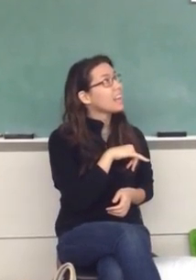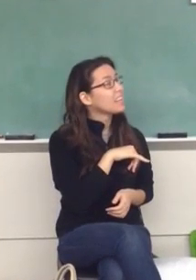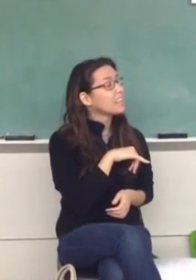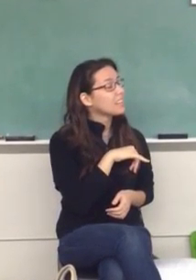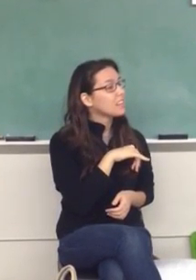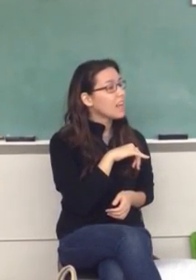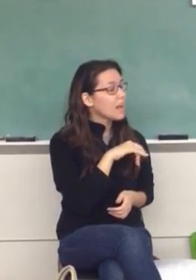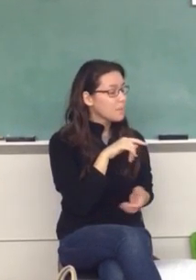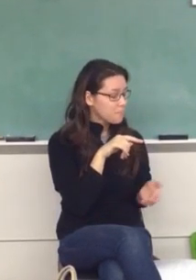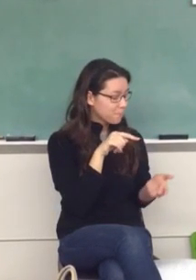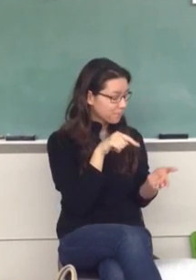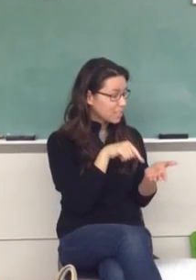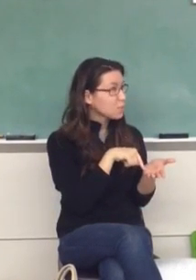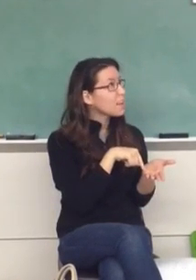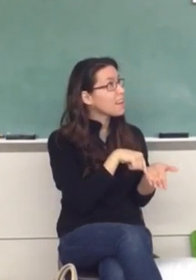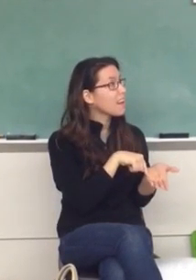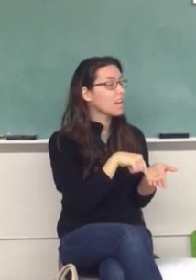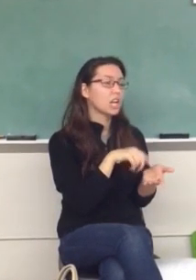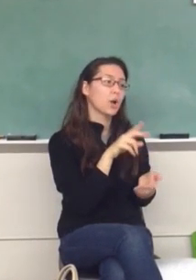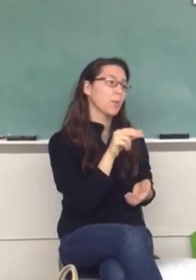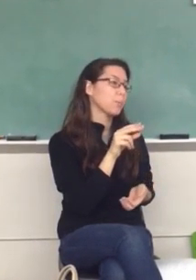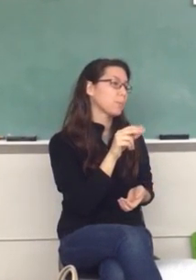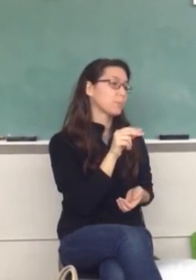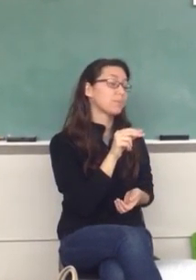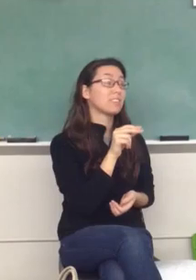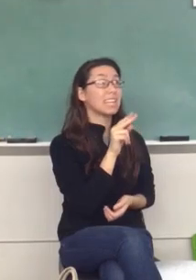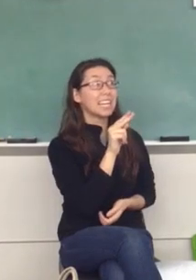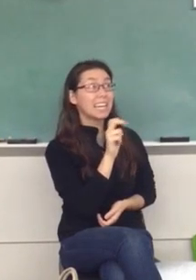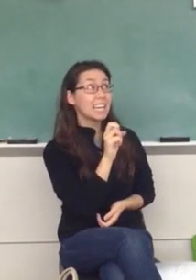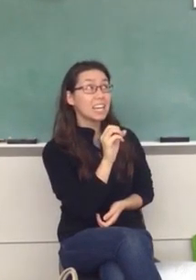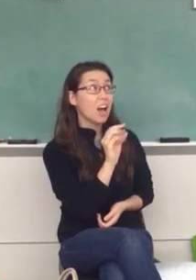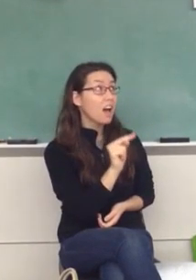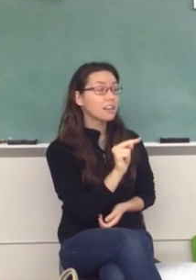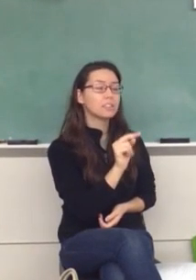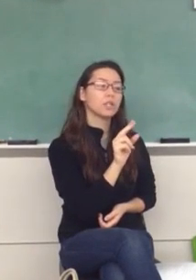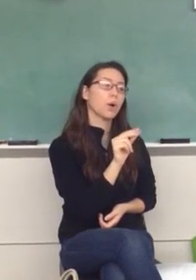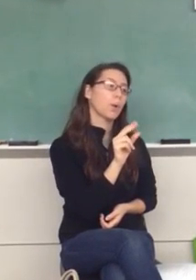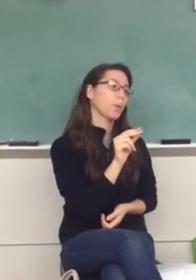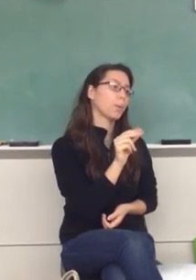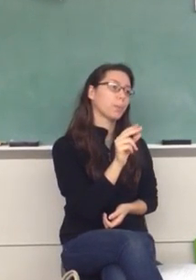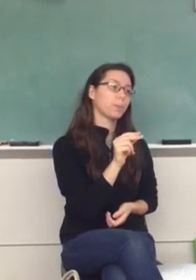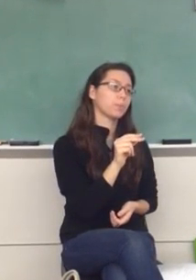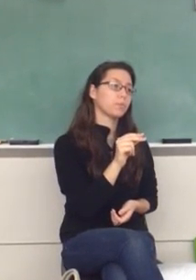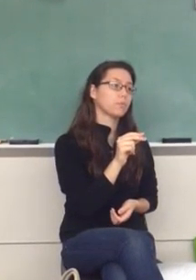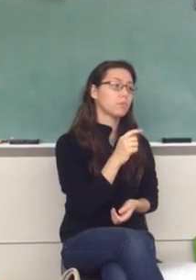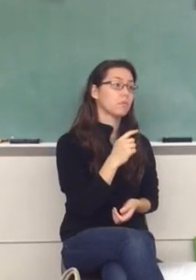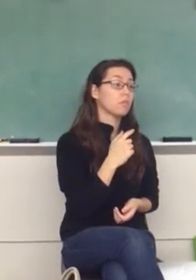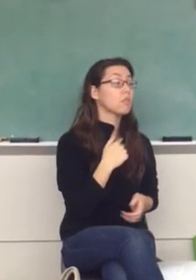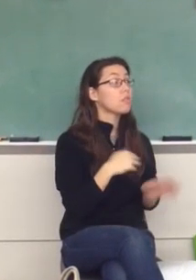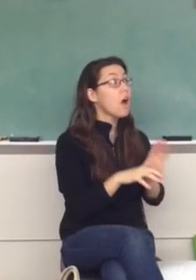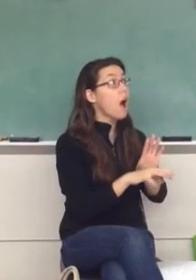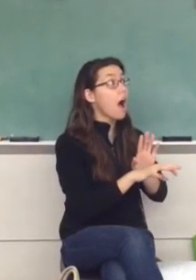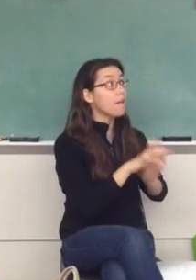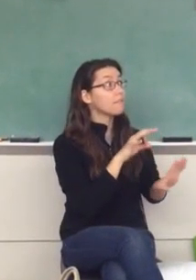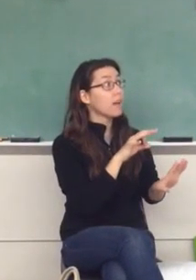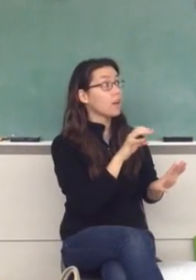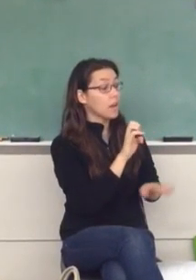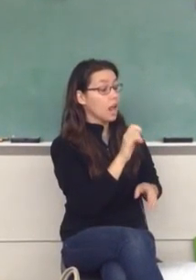No. Neon? No. I don't. I found this one that said Rutherford. It's our body. Yep, name for Rutherford?